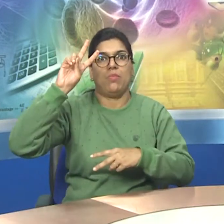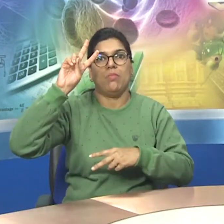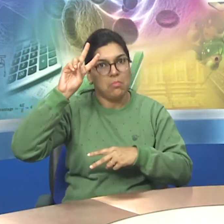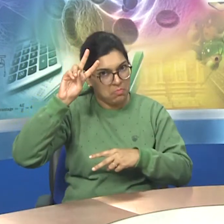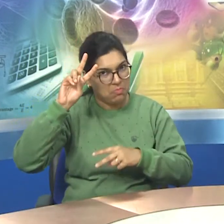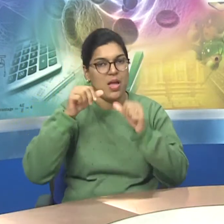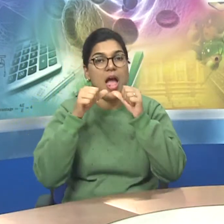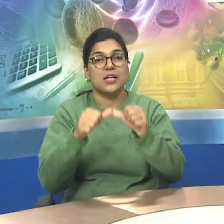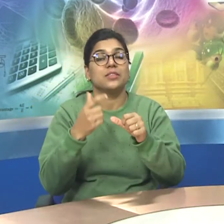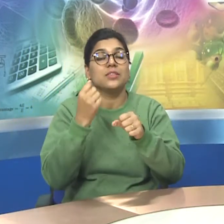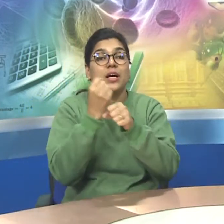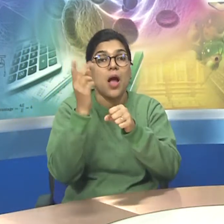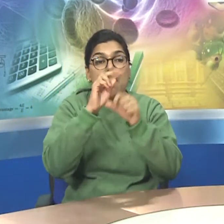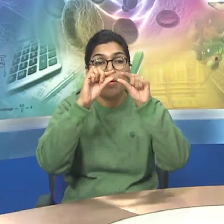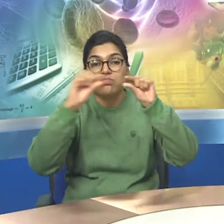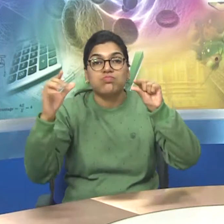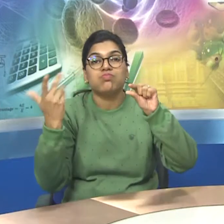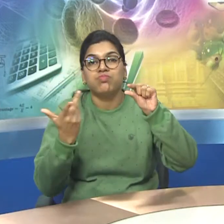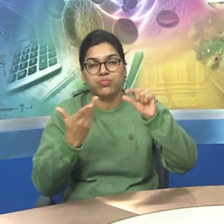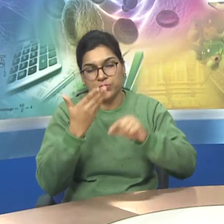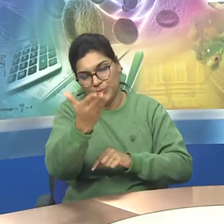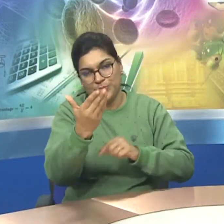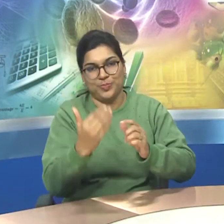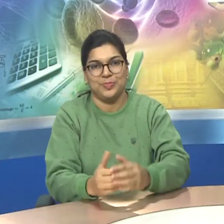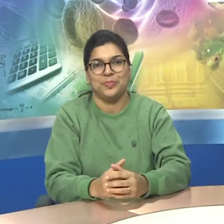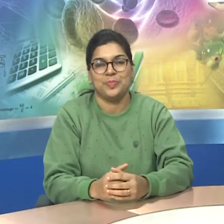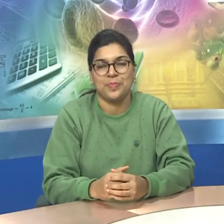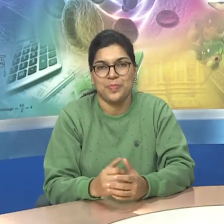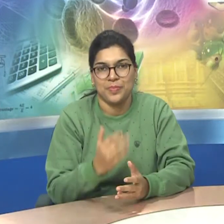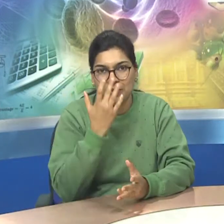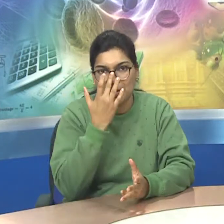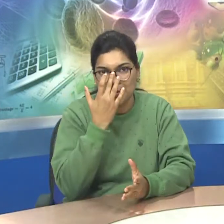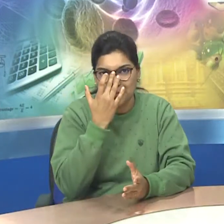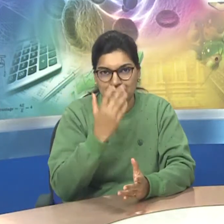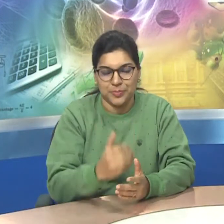So this is an idiom. Let us see the example.